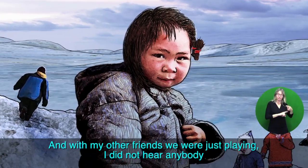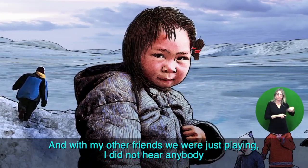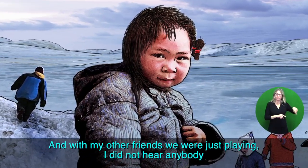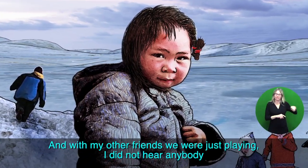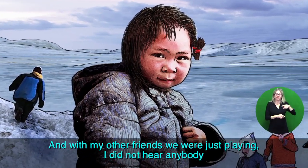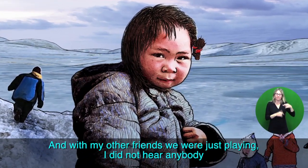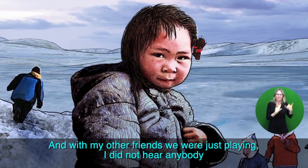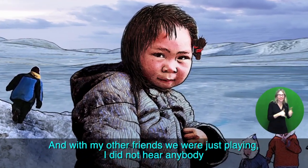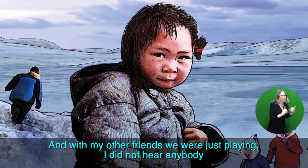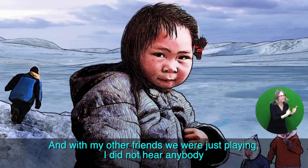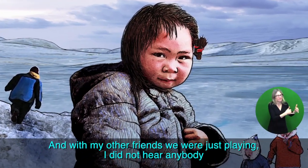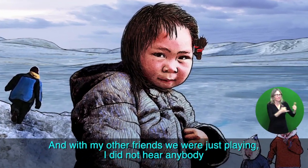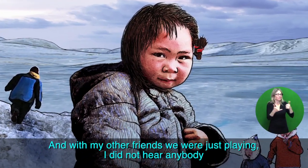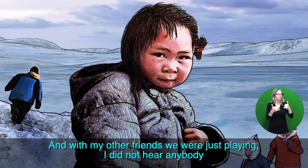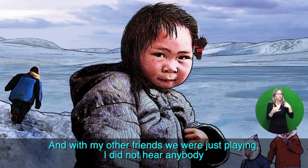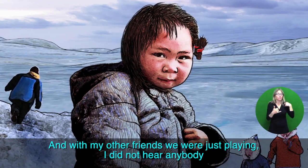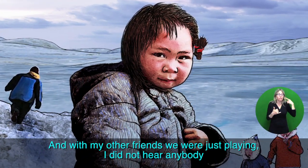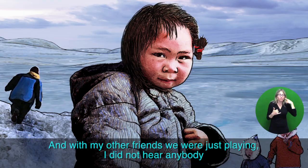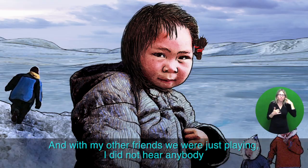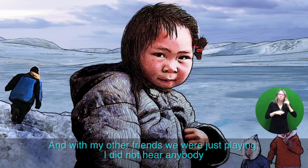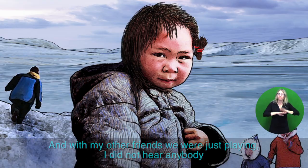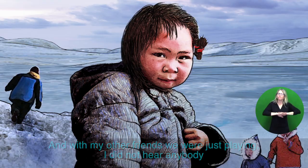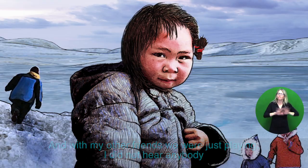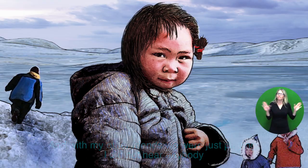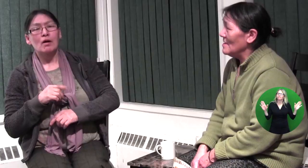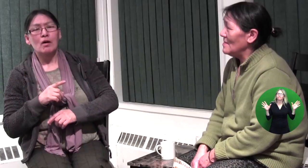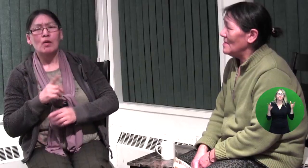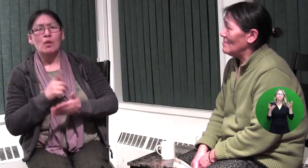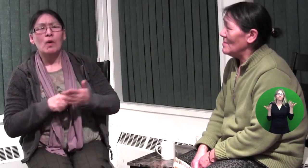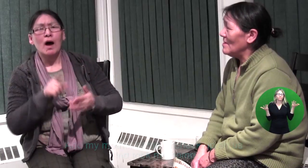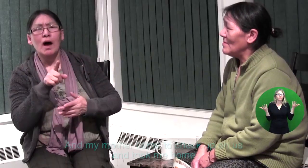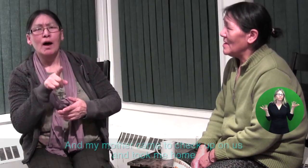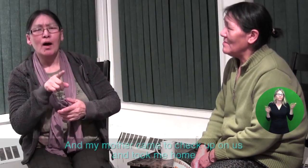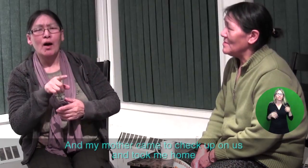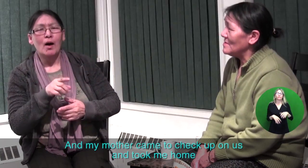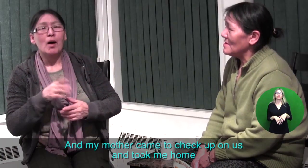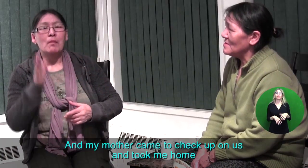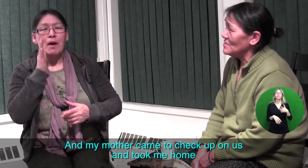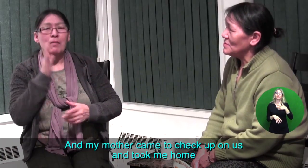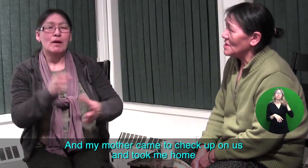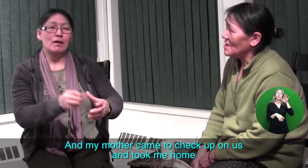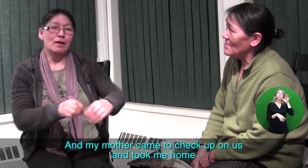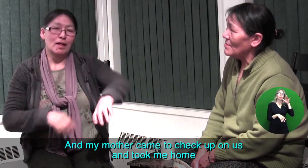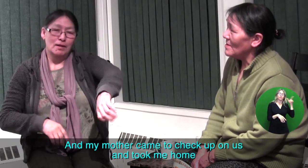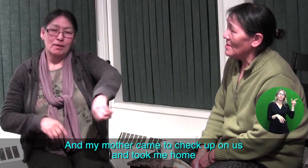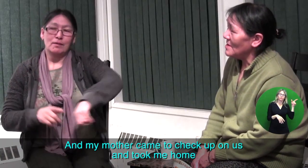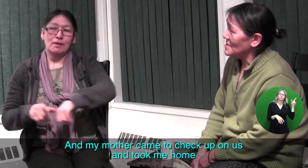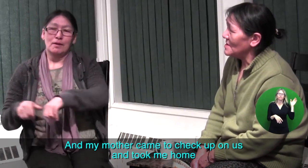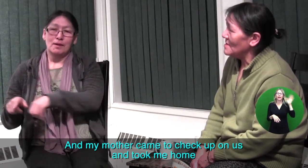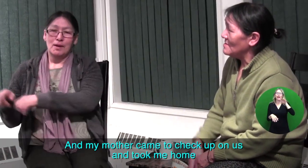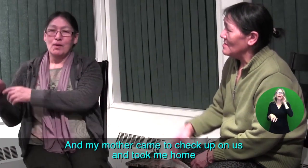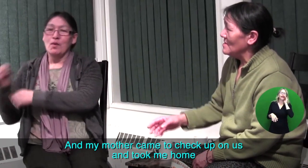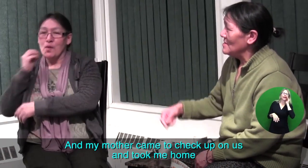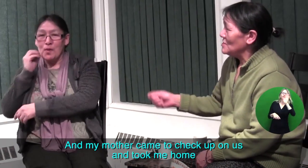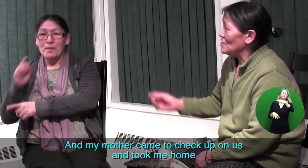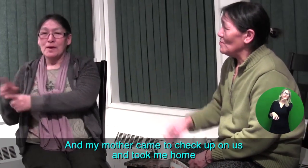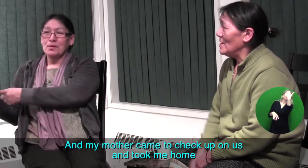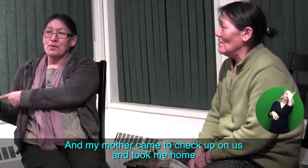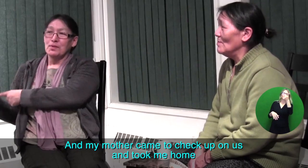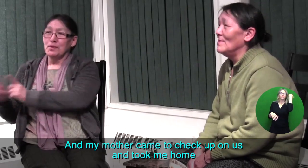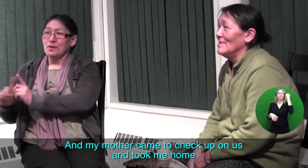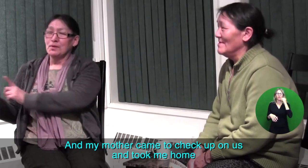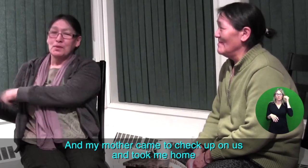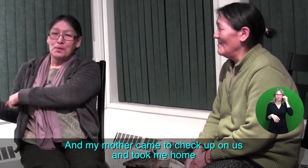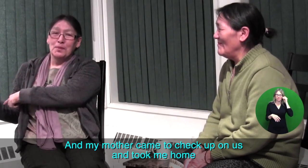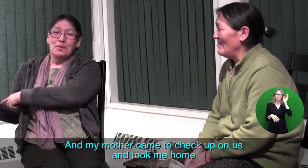just playing, not hearing anybody. Then Mom came to check up on us and took